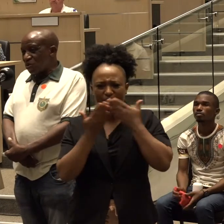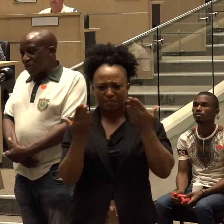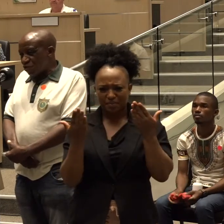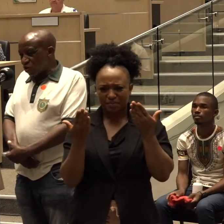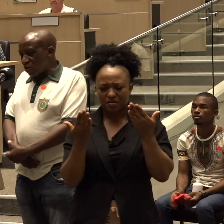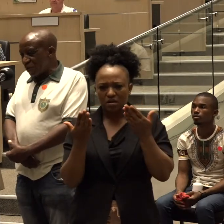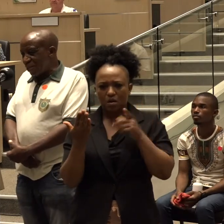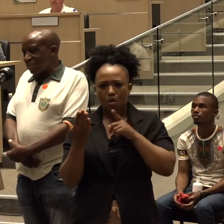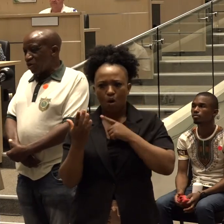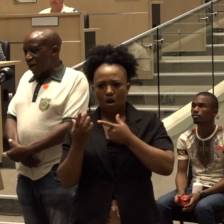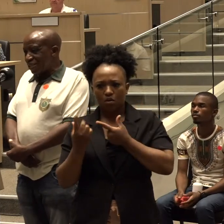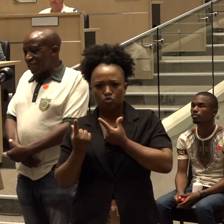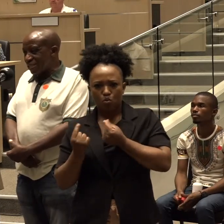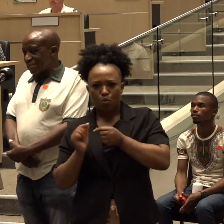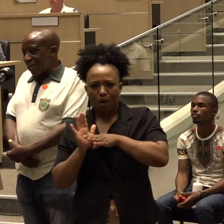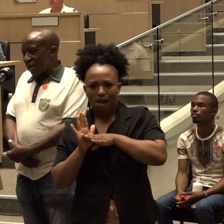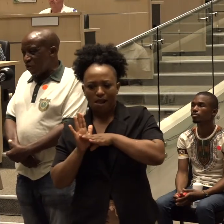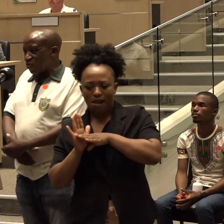foreign